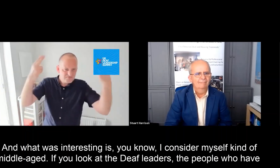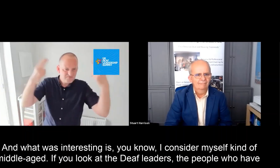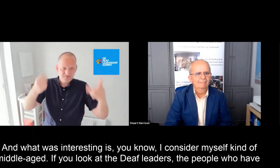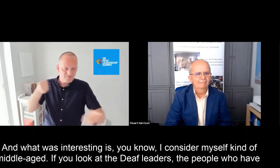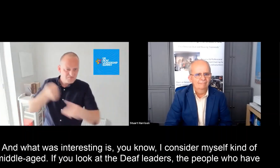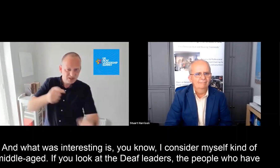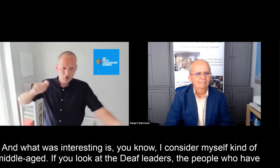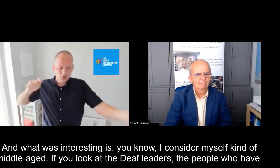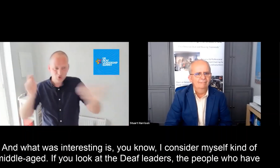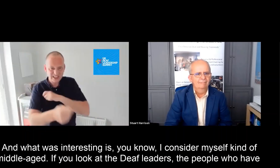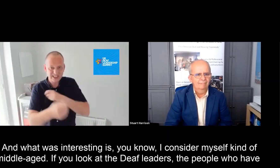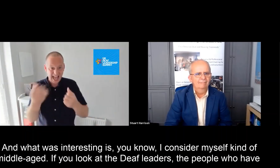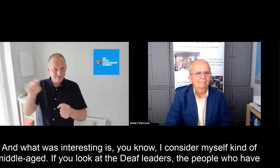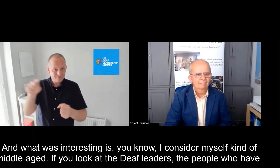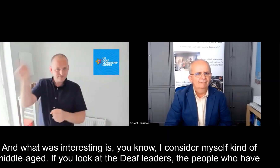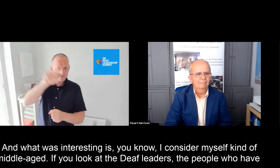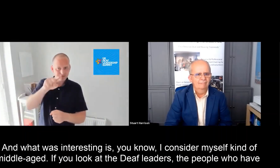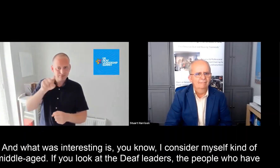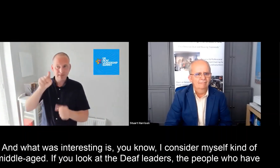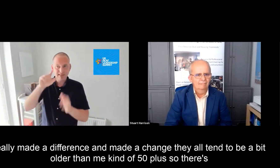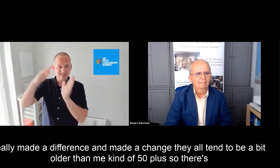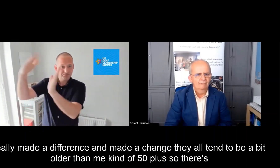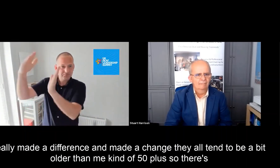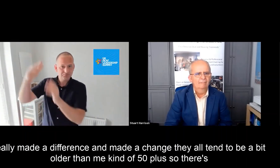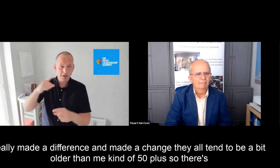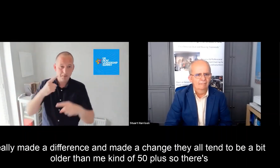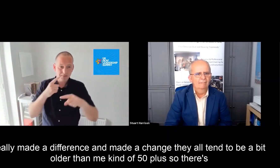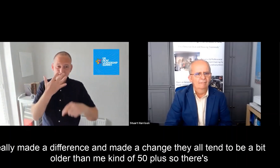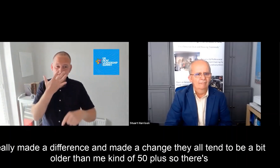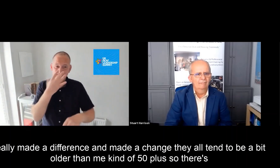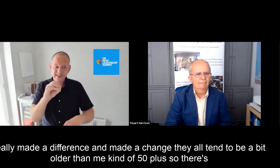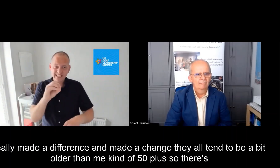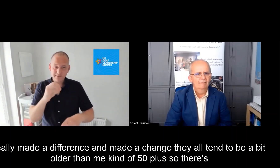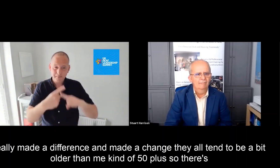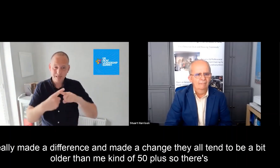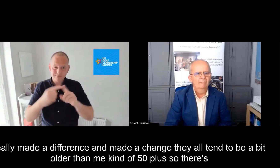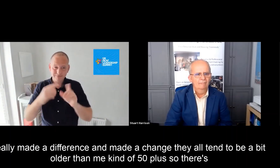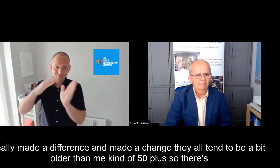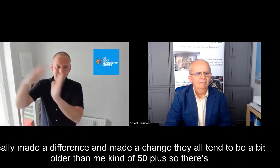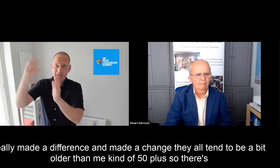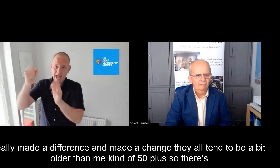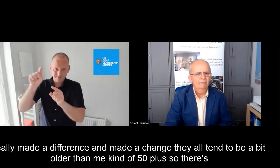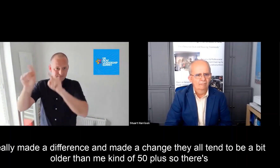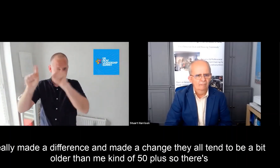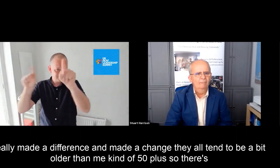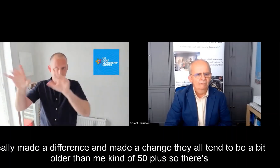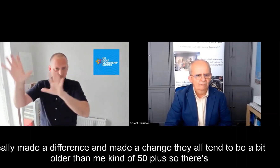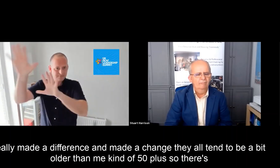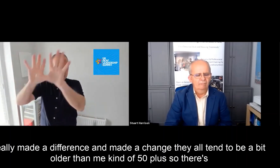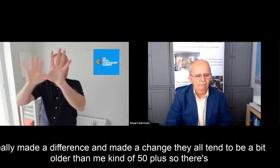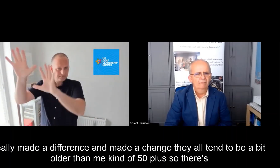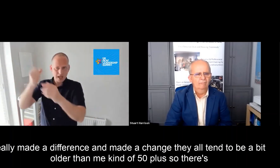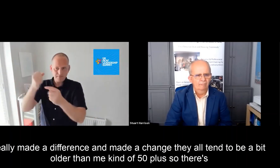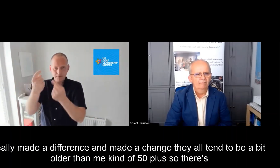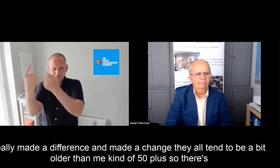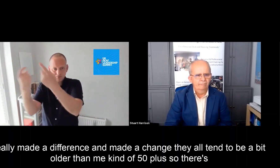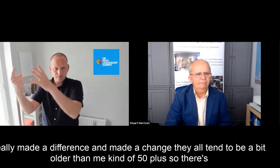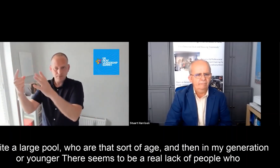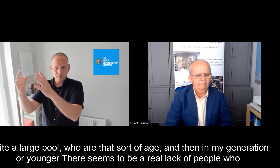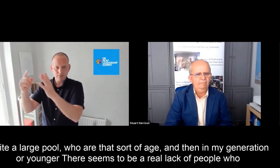deaf leaders, the people who have really made a difference and made a change, they all tend to be a bit older than me, kind of 50 plus. So there's quite a large